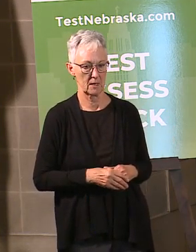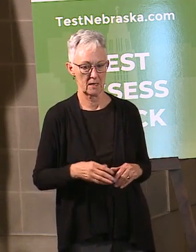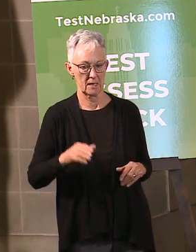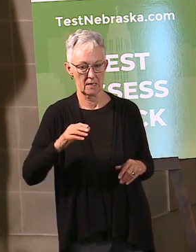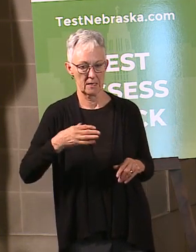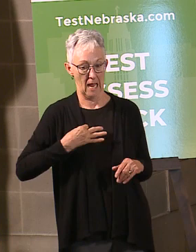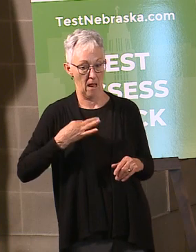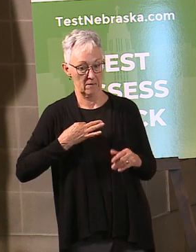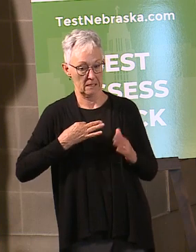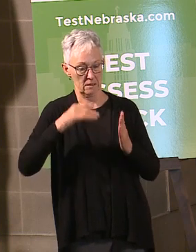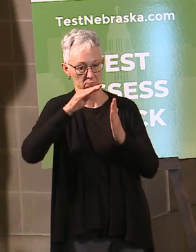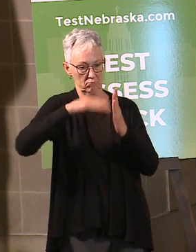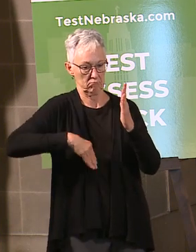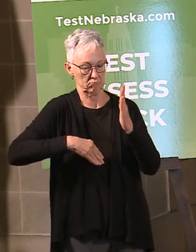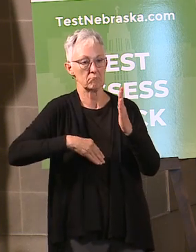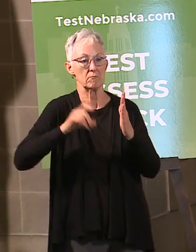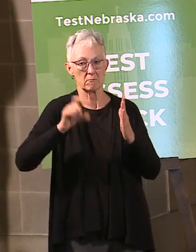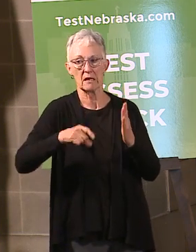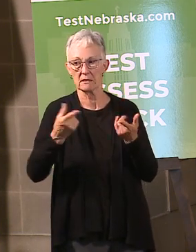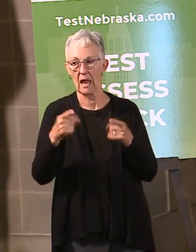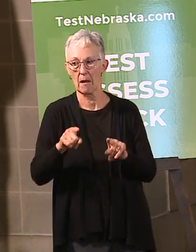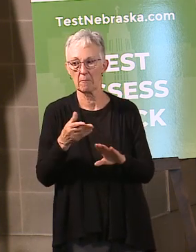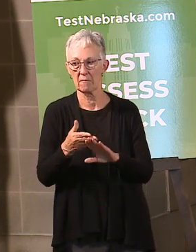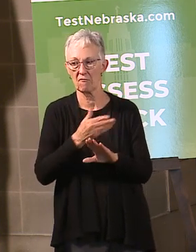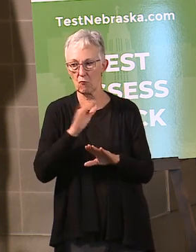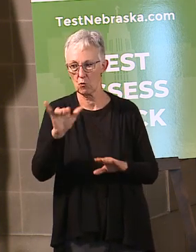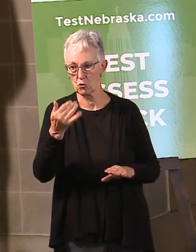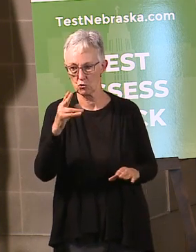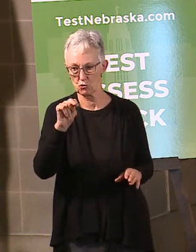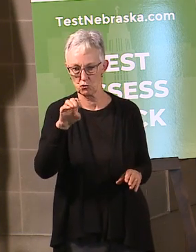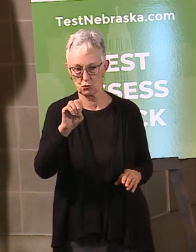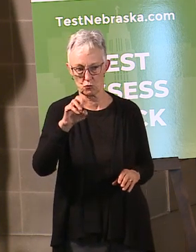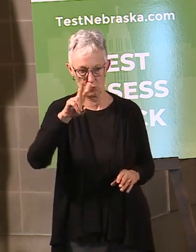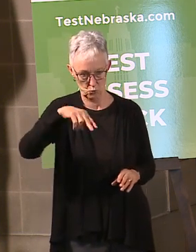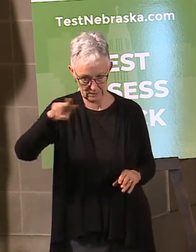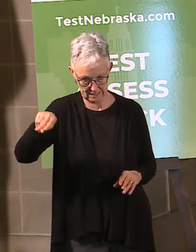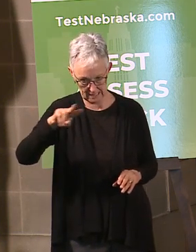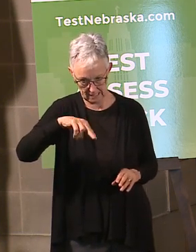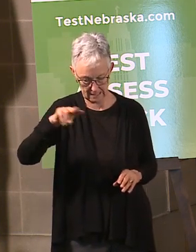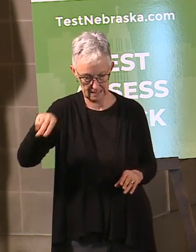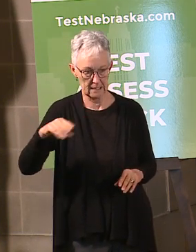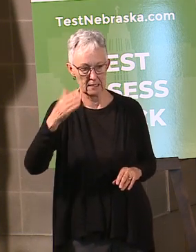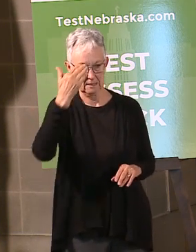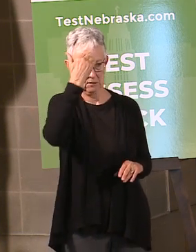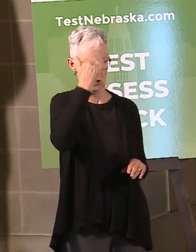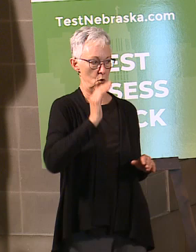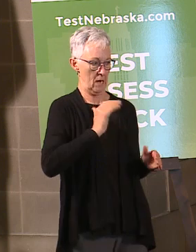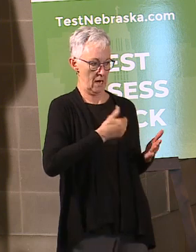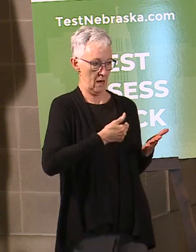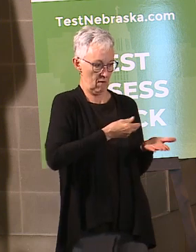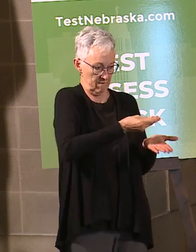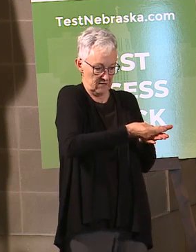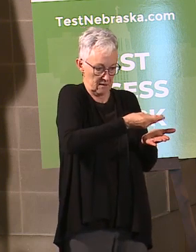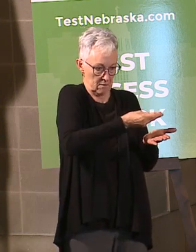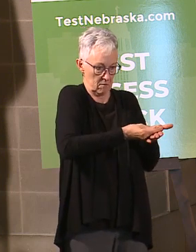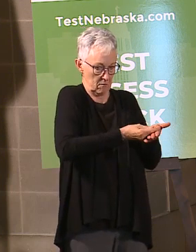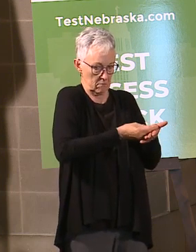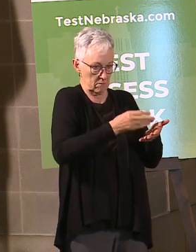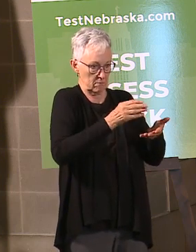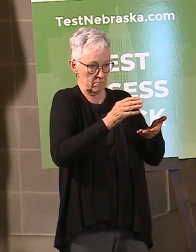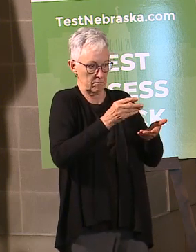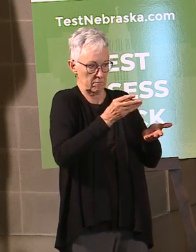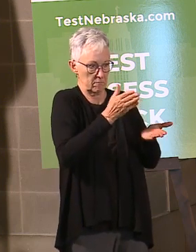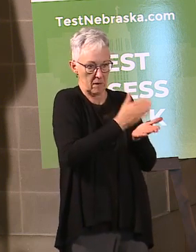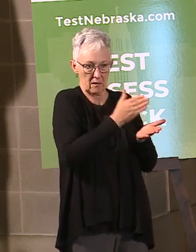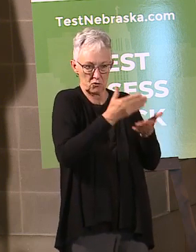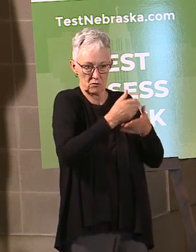June 22nd. That's a fairly quick turnaround, but with fiscal calendars ending in June, that's what we really were forced to do.